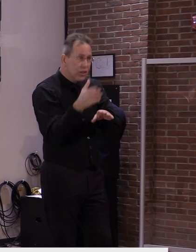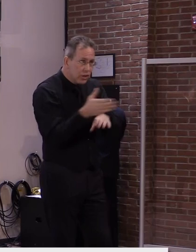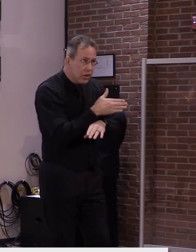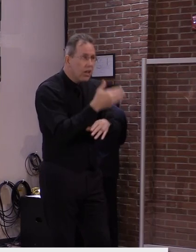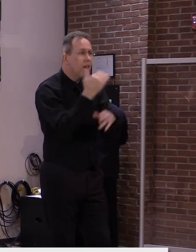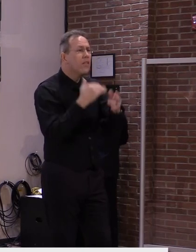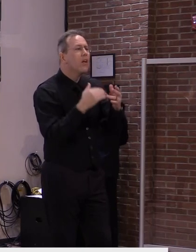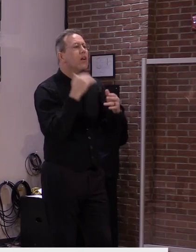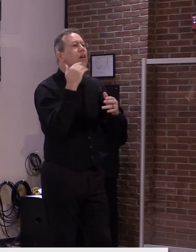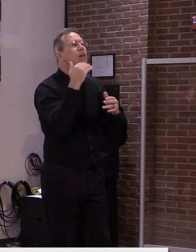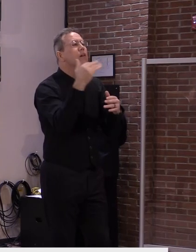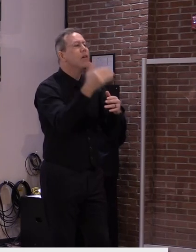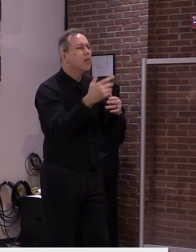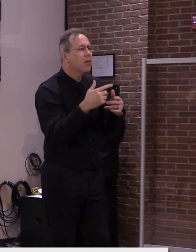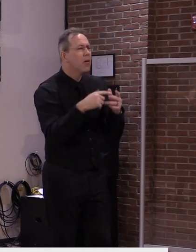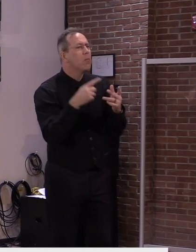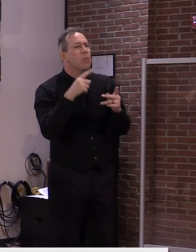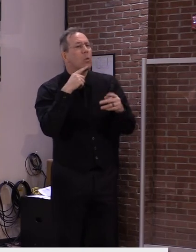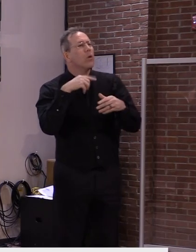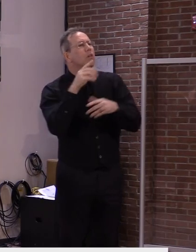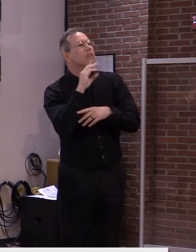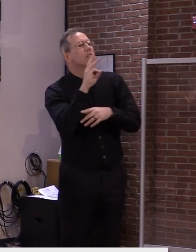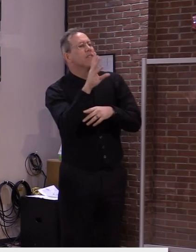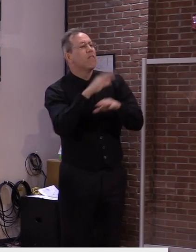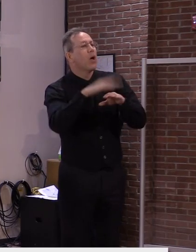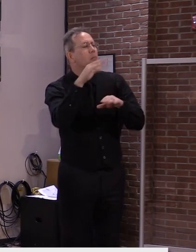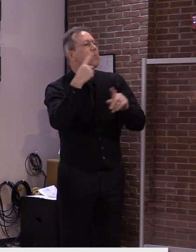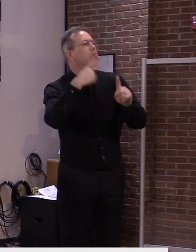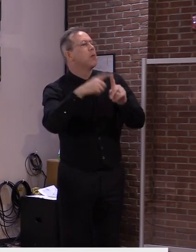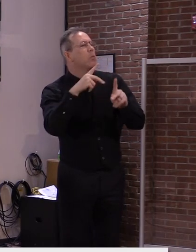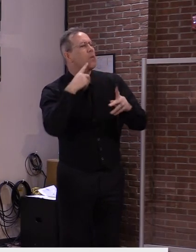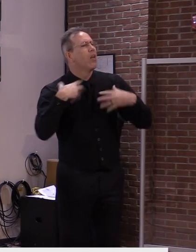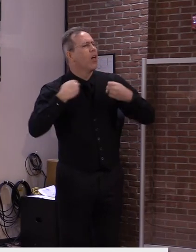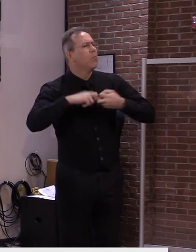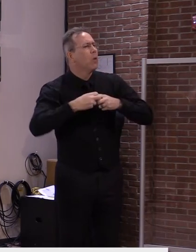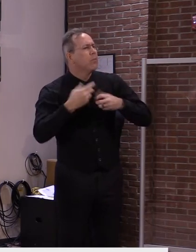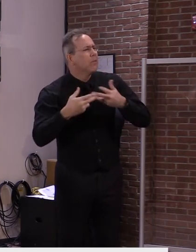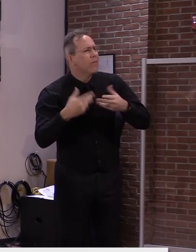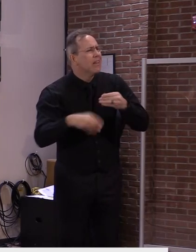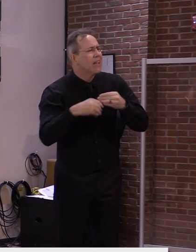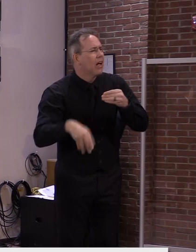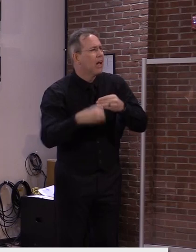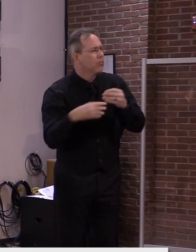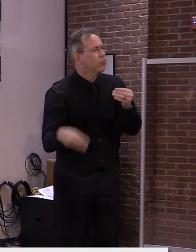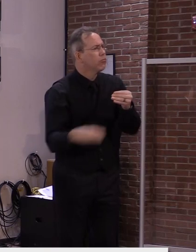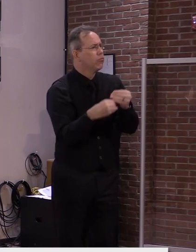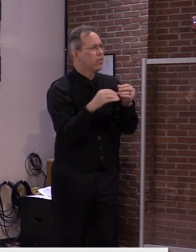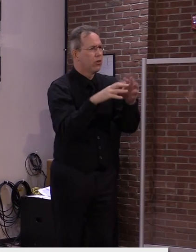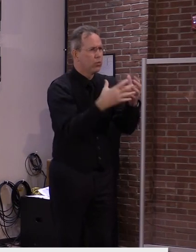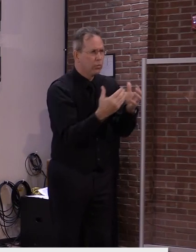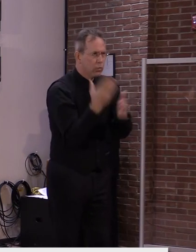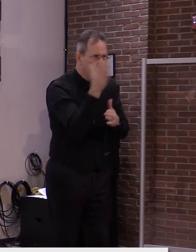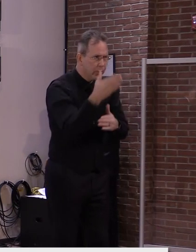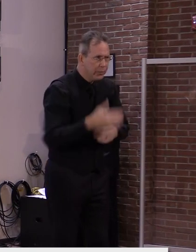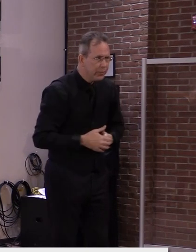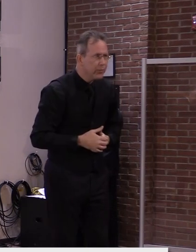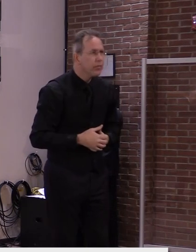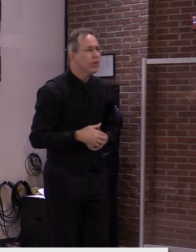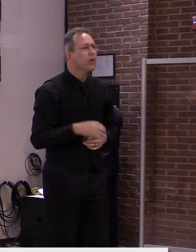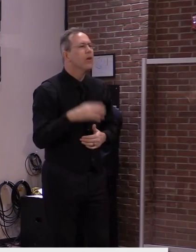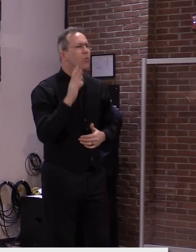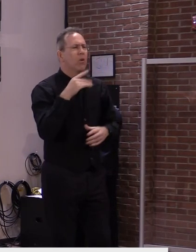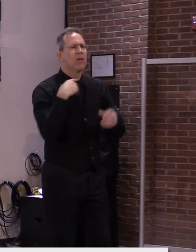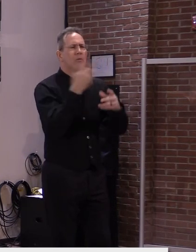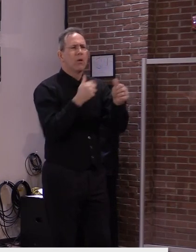worse outcomes from the disease. Secretary Smith will provide more details and further updates on our vaccine rollout in a